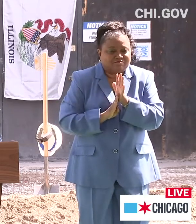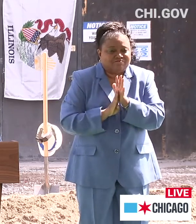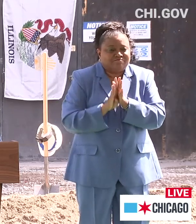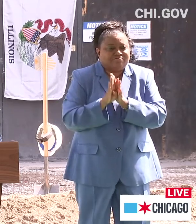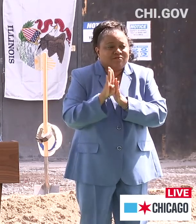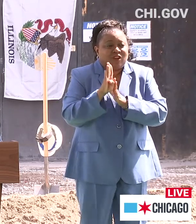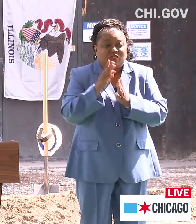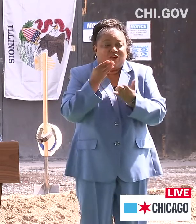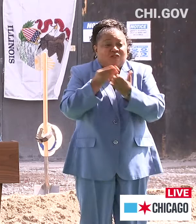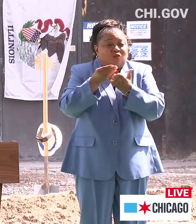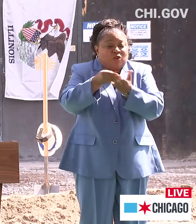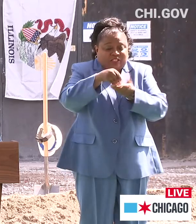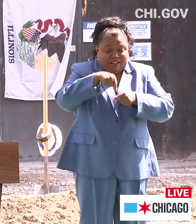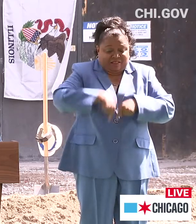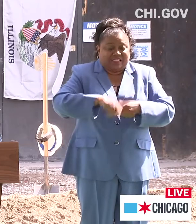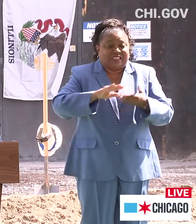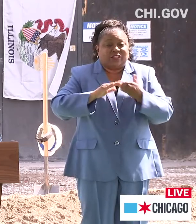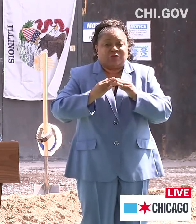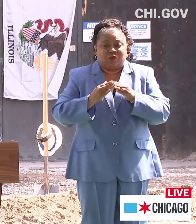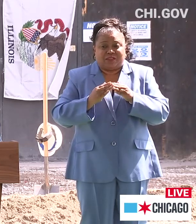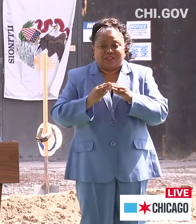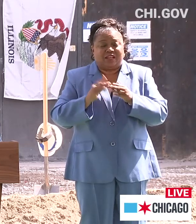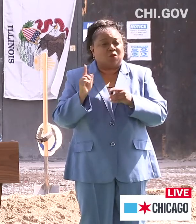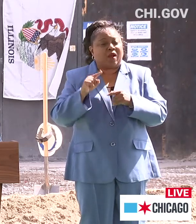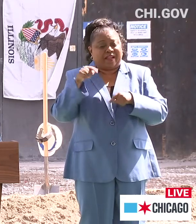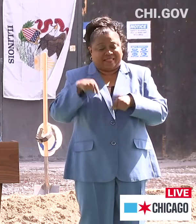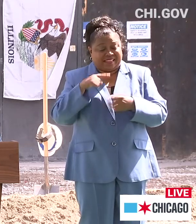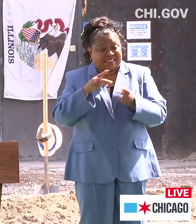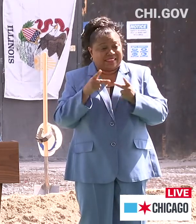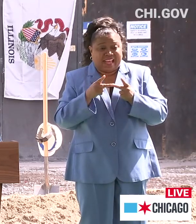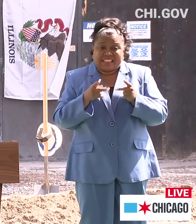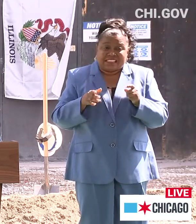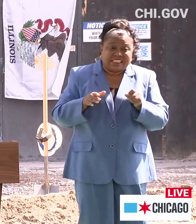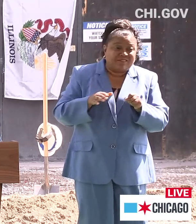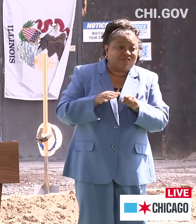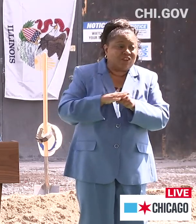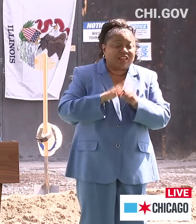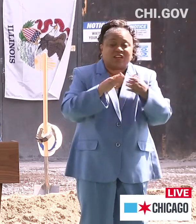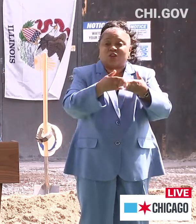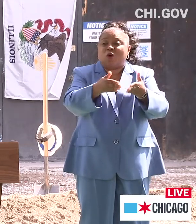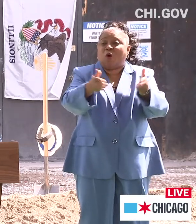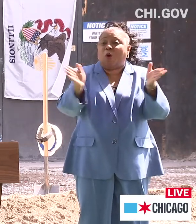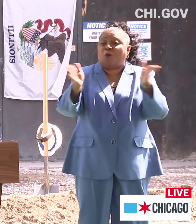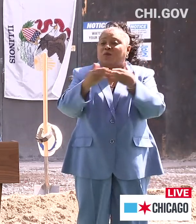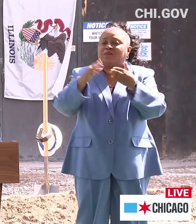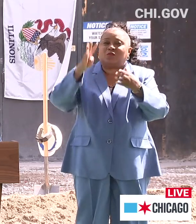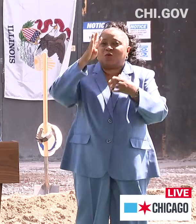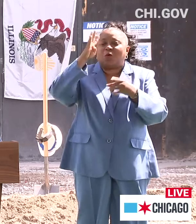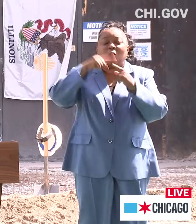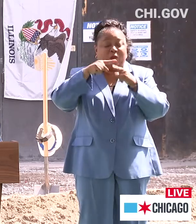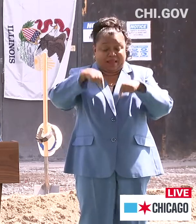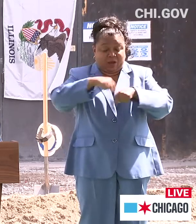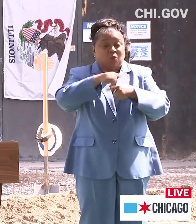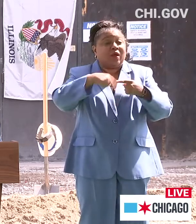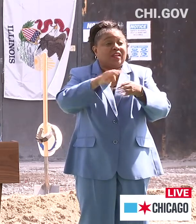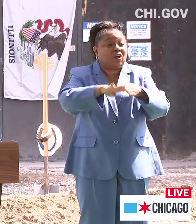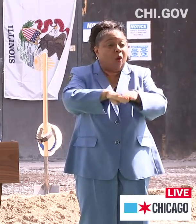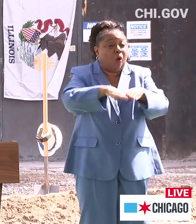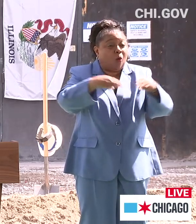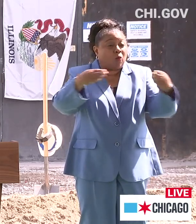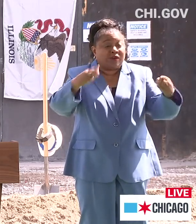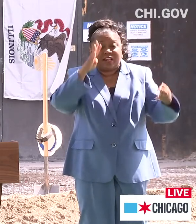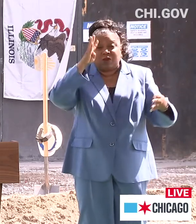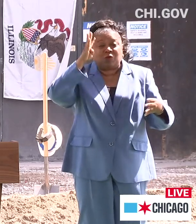the fortunes of this community. Where this site is fully opening will create, when this site is fully open,